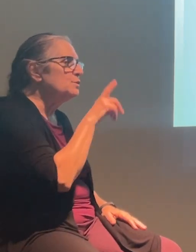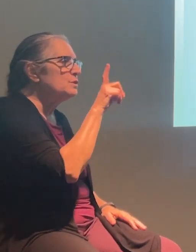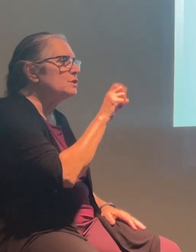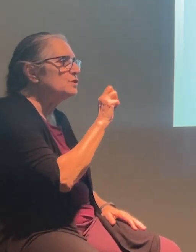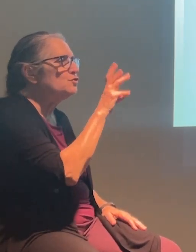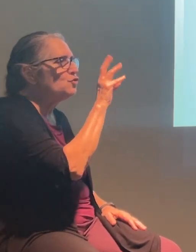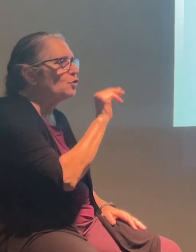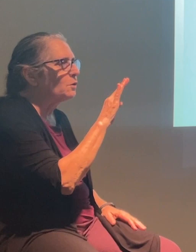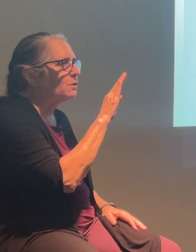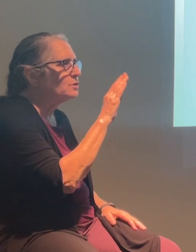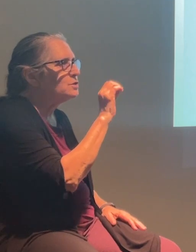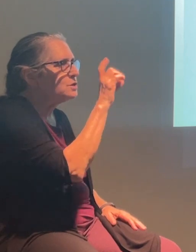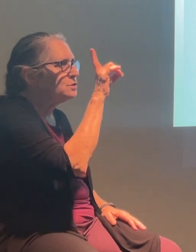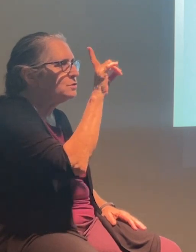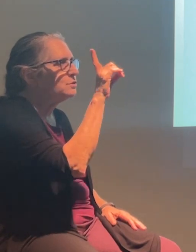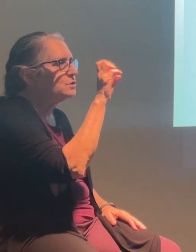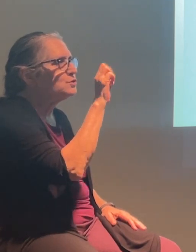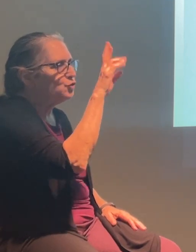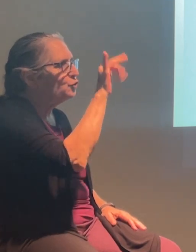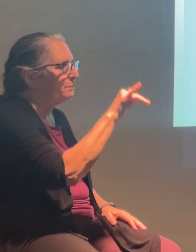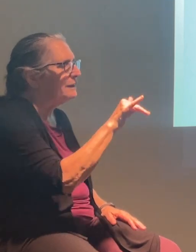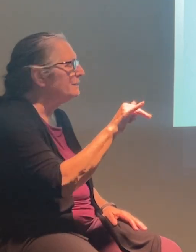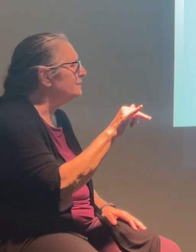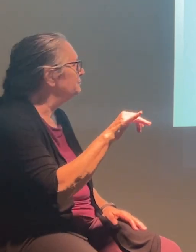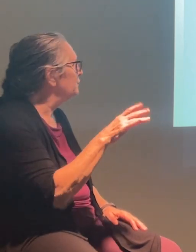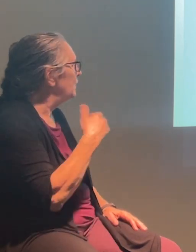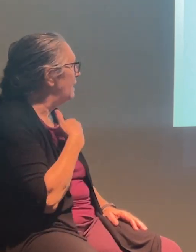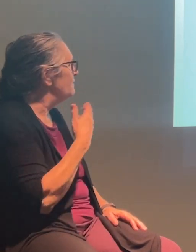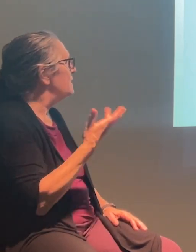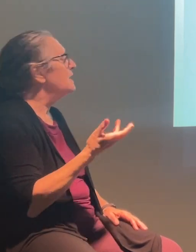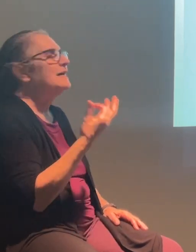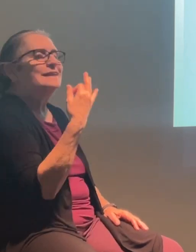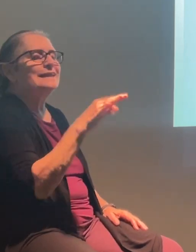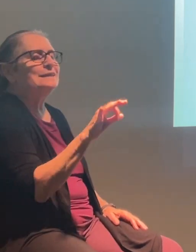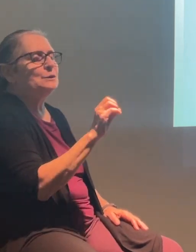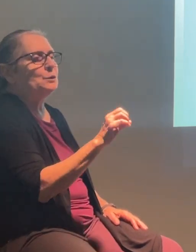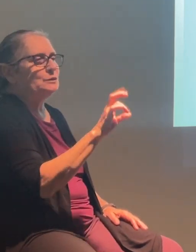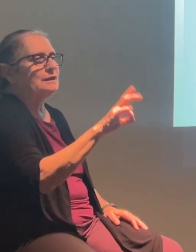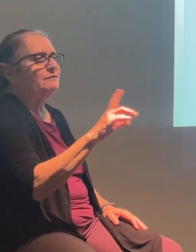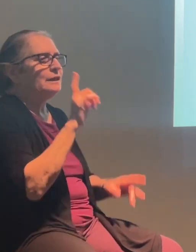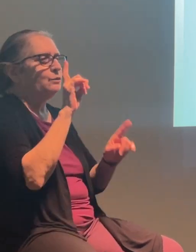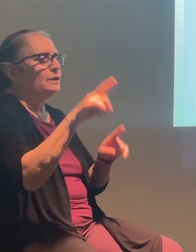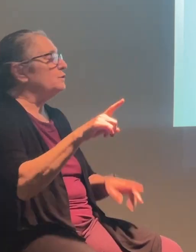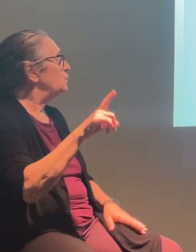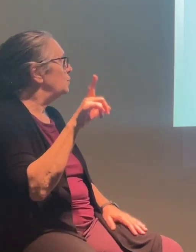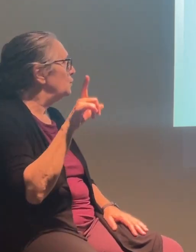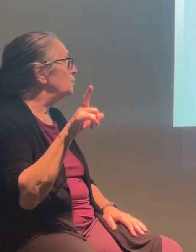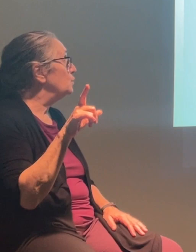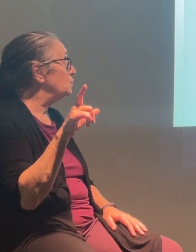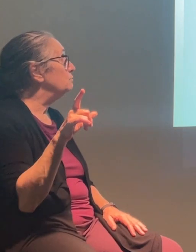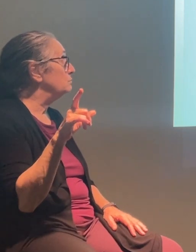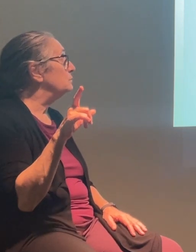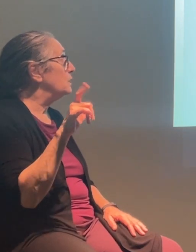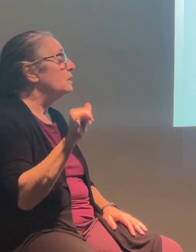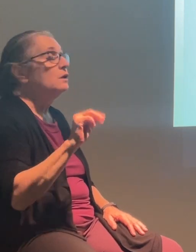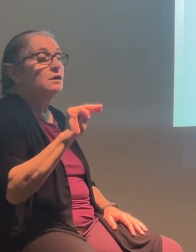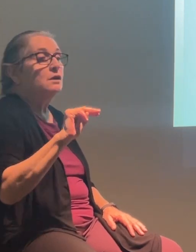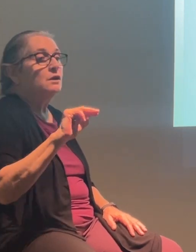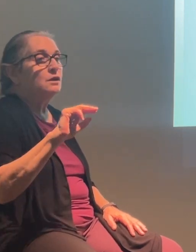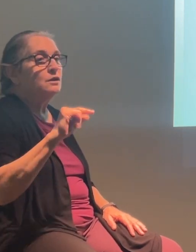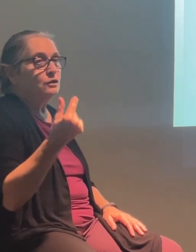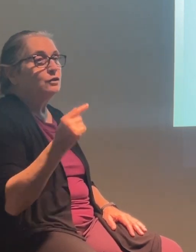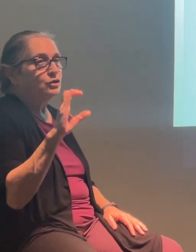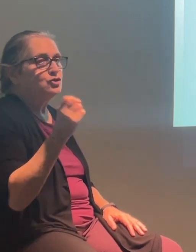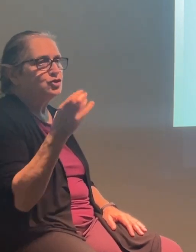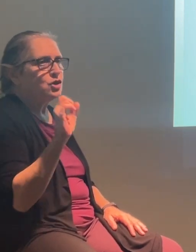Kentucky Derby still, so, you know, we do those kind of things. So in 1907, he went to the Longchamp, which is right outside of Paris, like it's on the door,